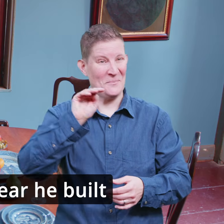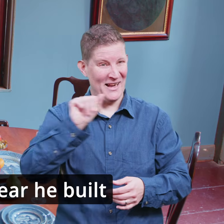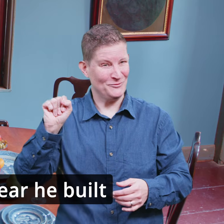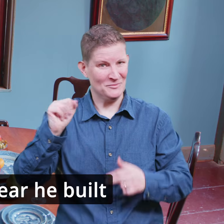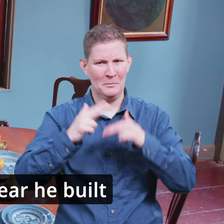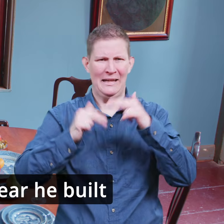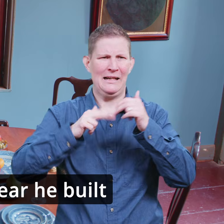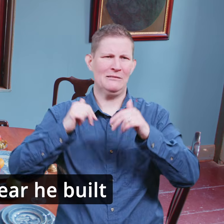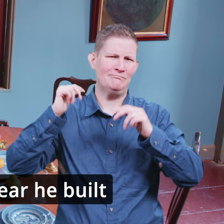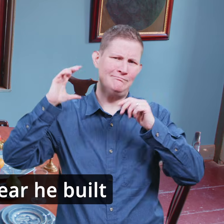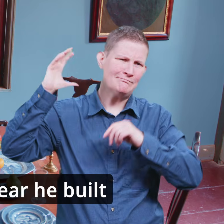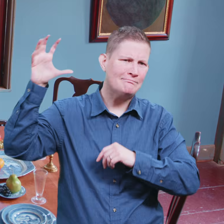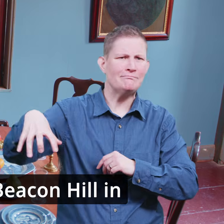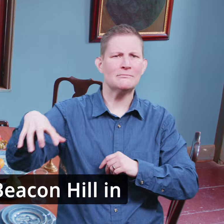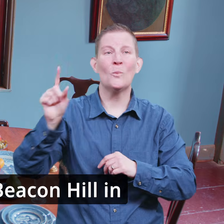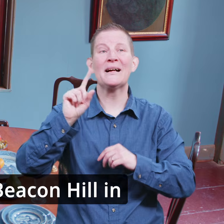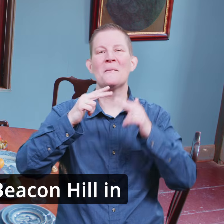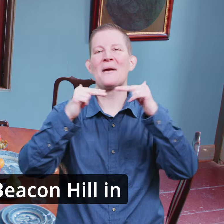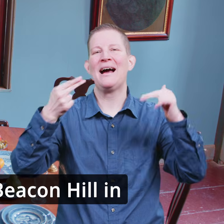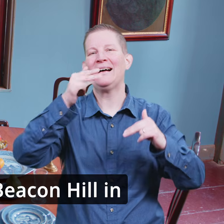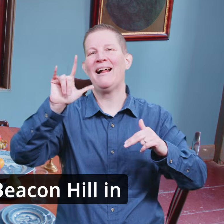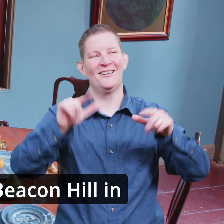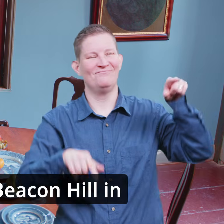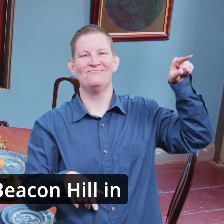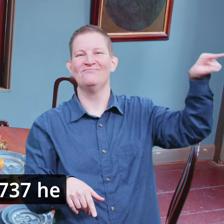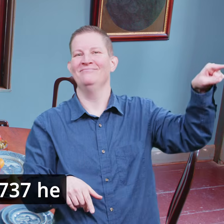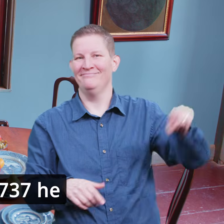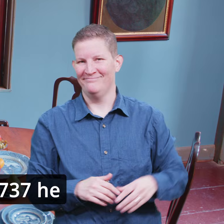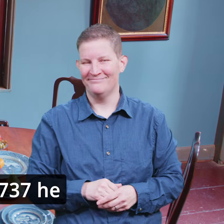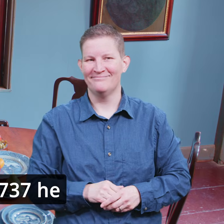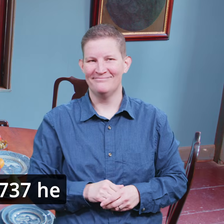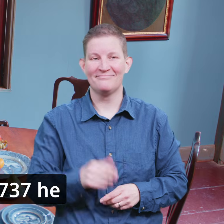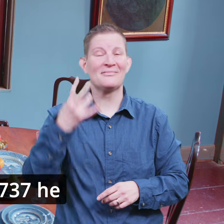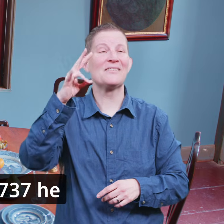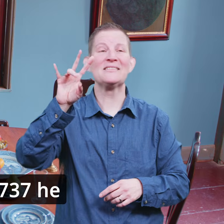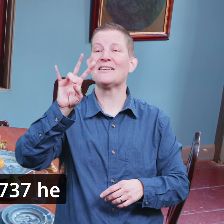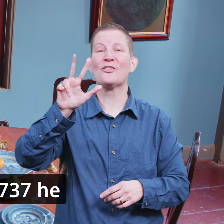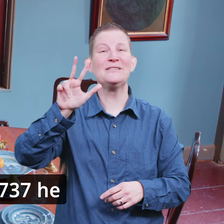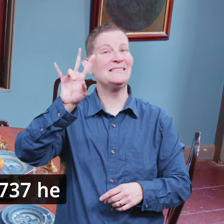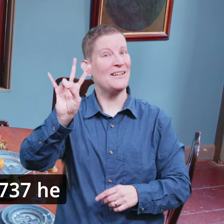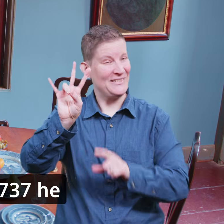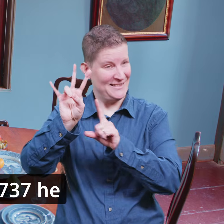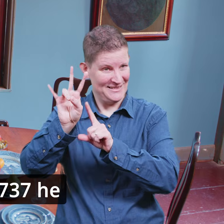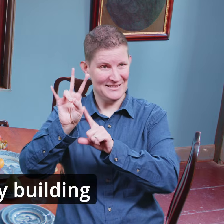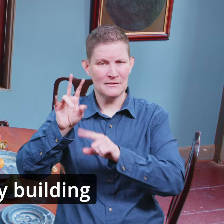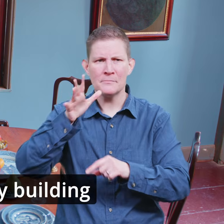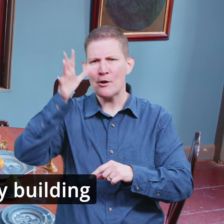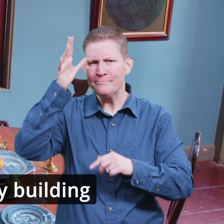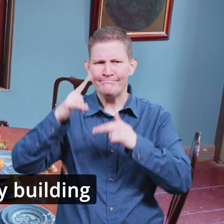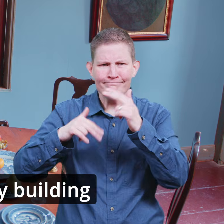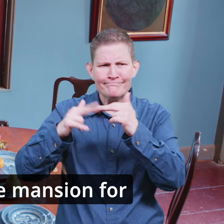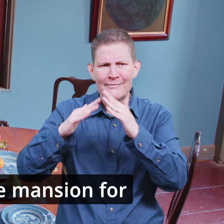Massachusetts. That year, he built himself a big house on Beacon Hill in Boston. Then, in 1737, he helped